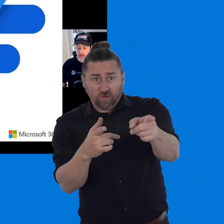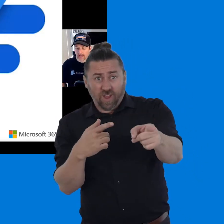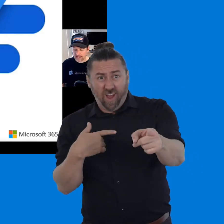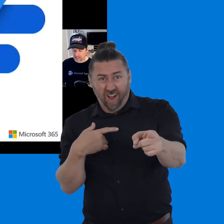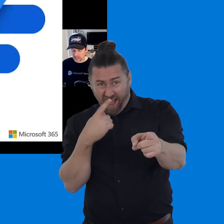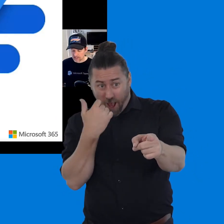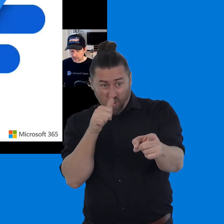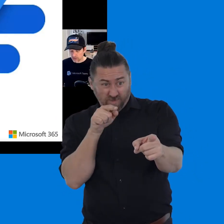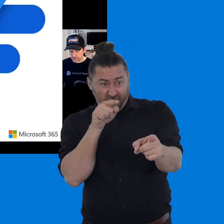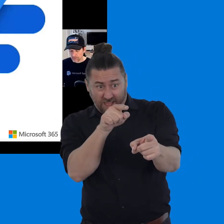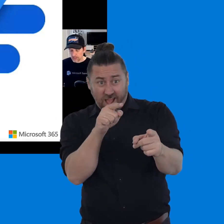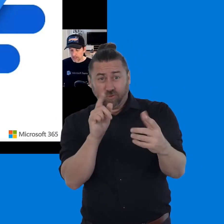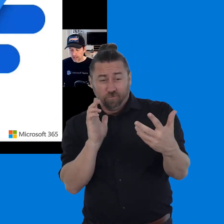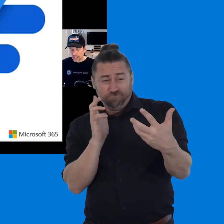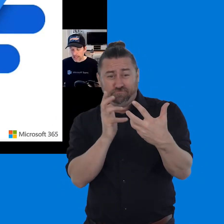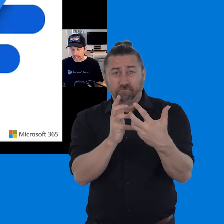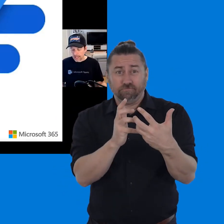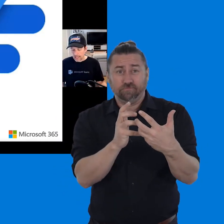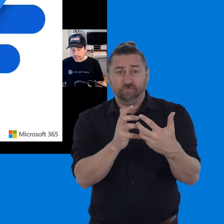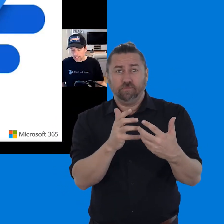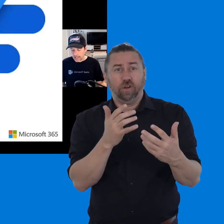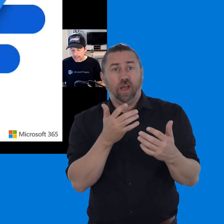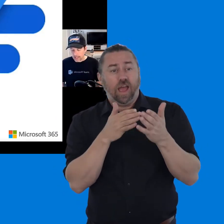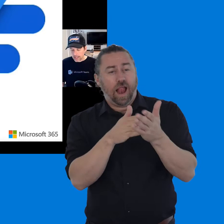and that you already have access to.